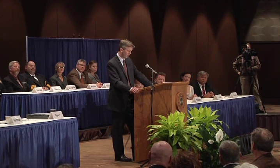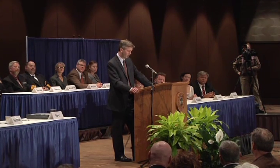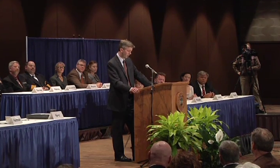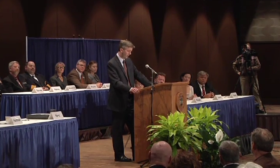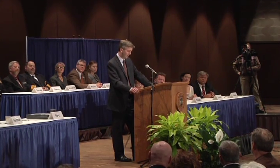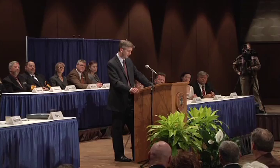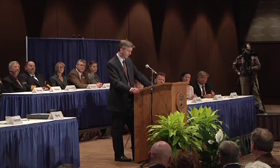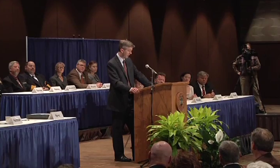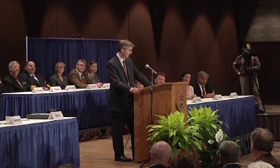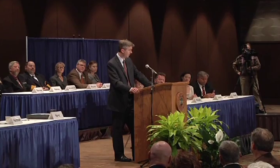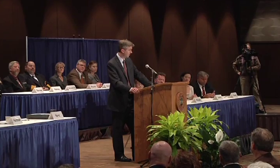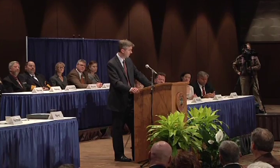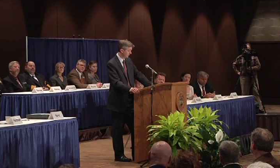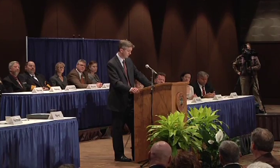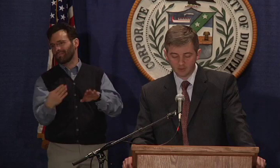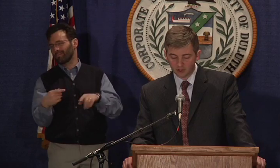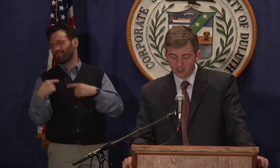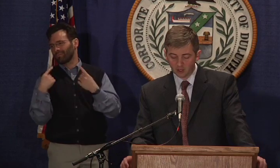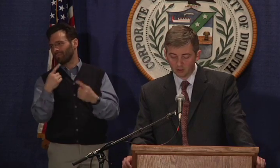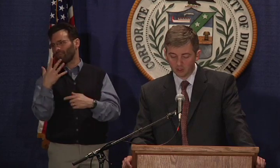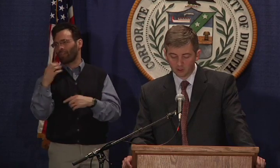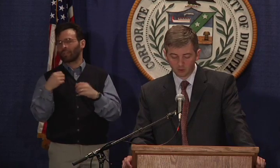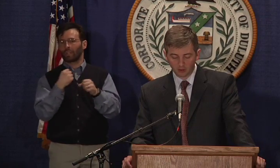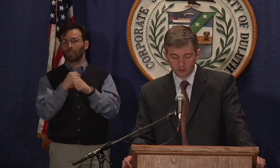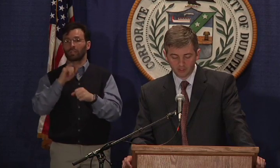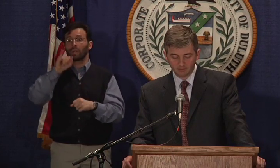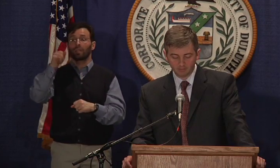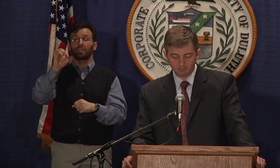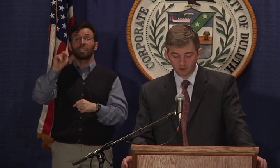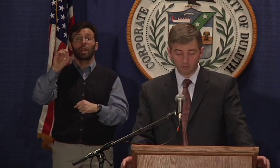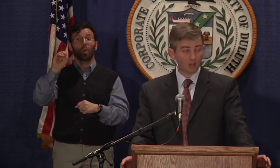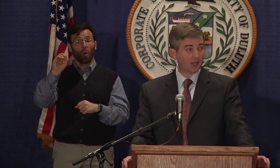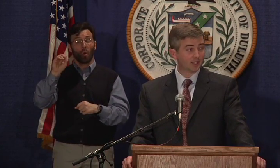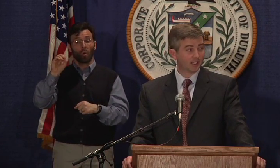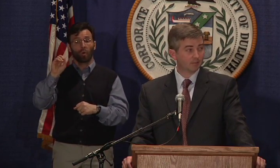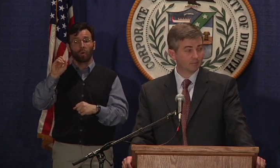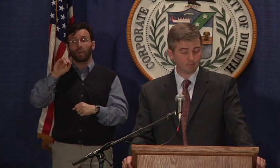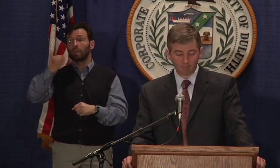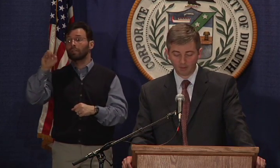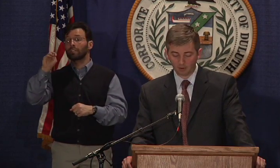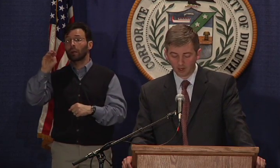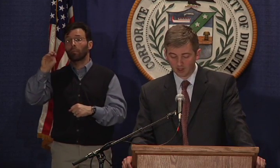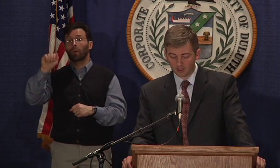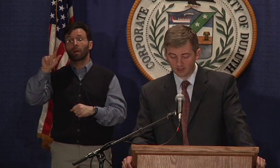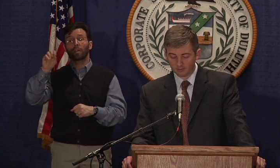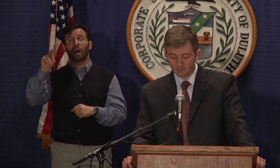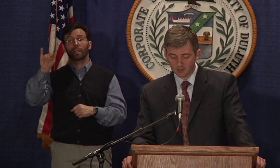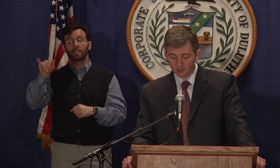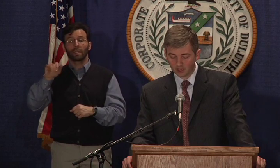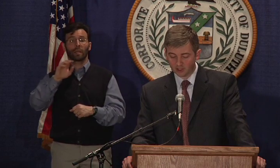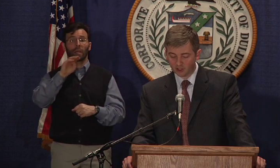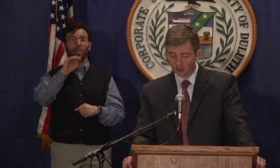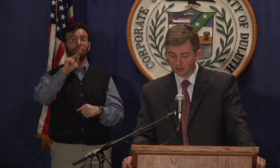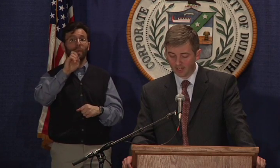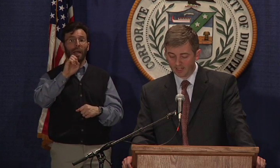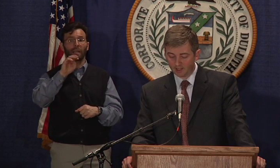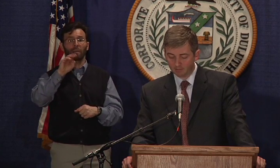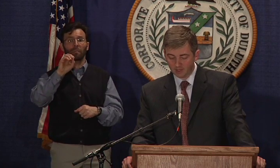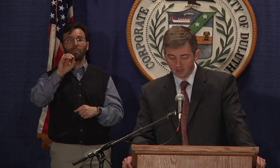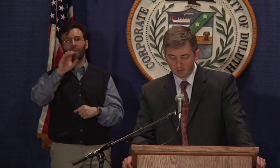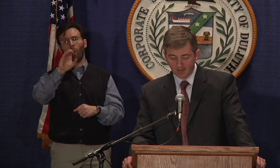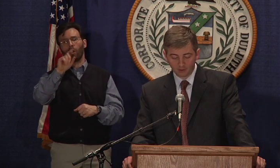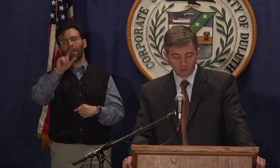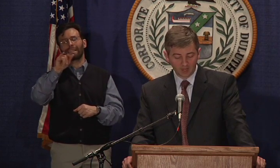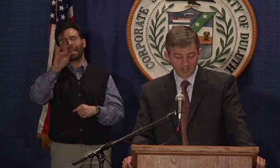history over the past 50 years. Gino and Los Palucci, Jim Molosky, Mike Calaleo, Judge Gerald